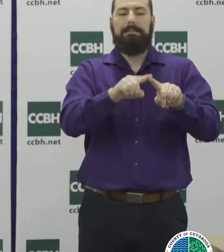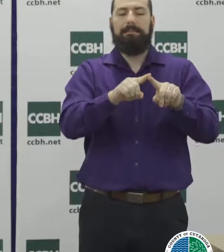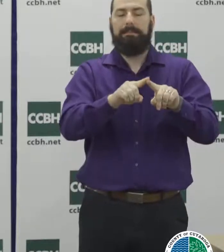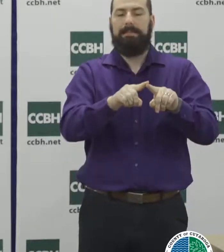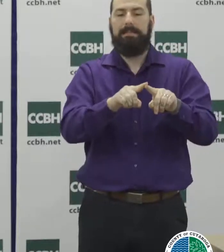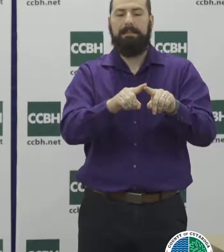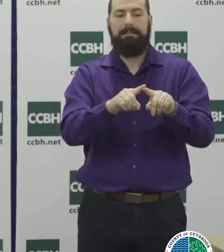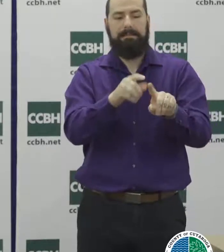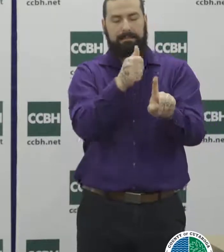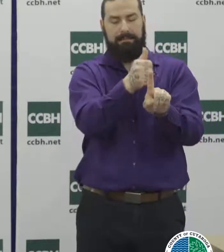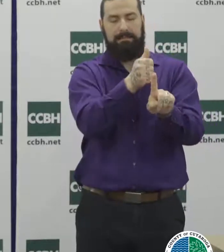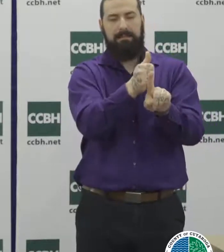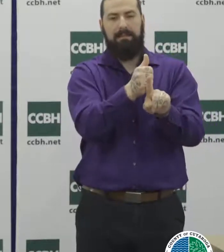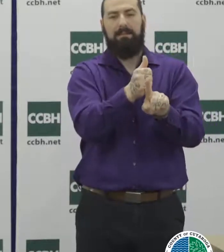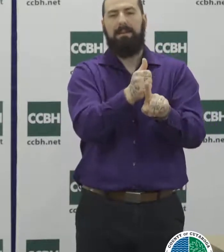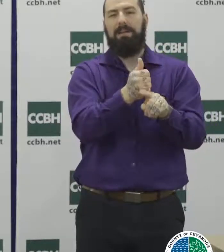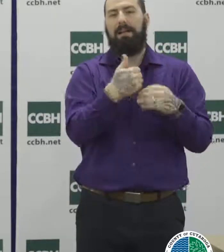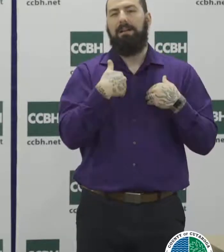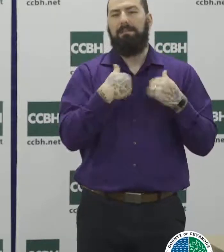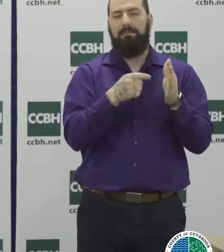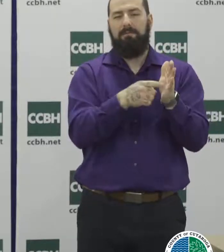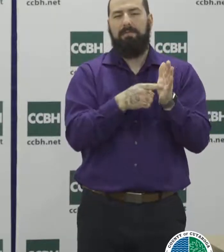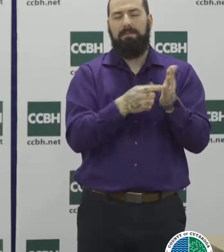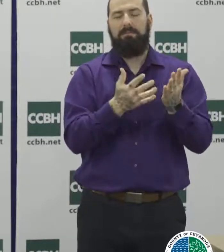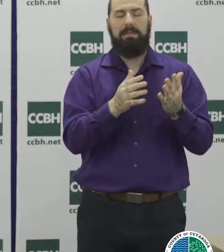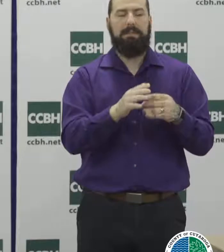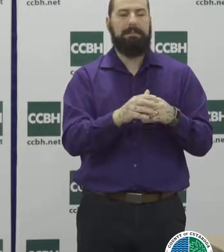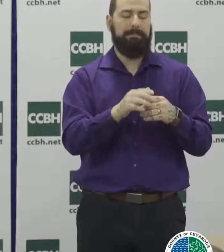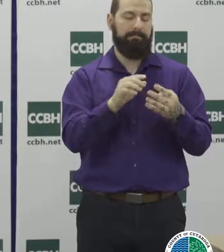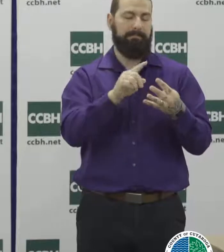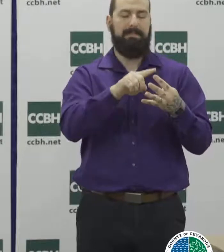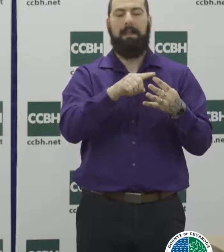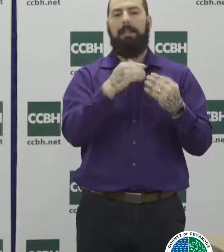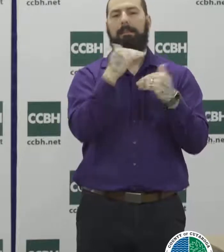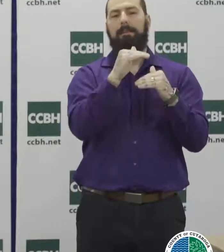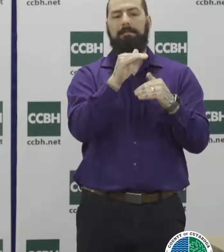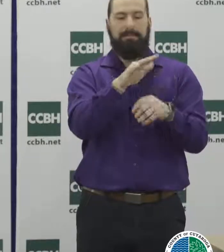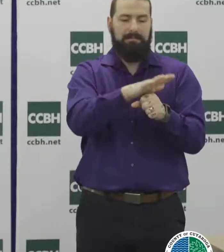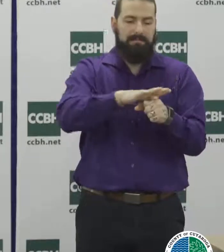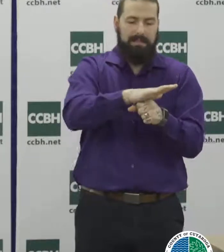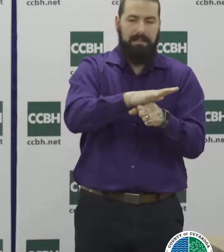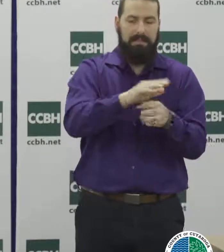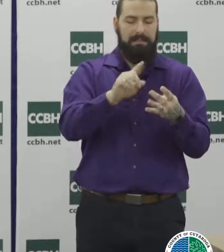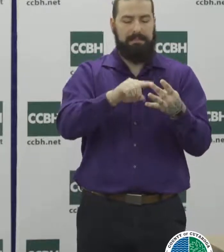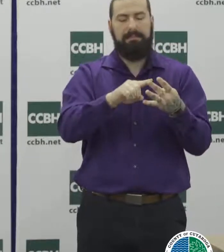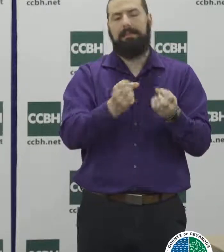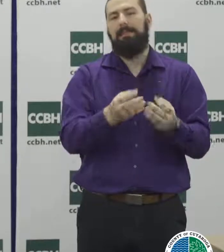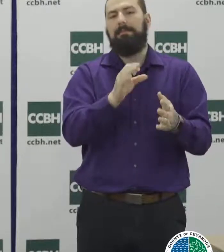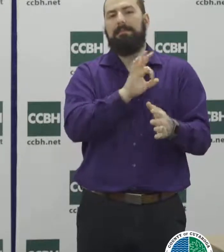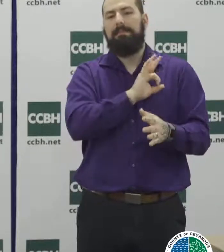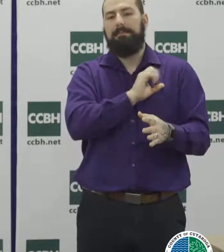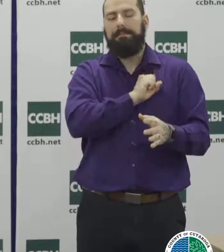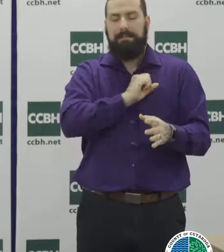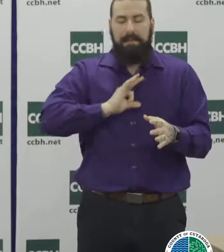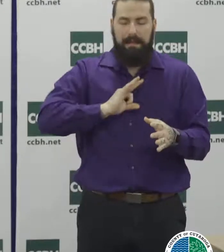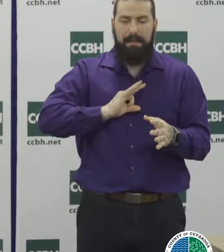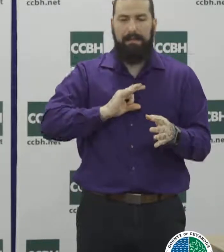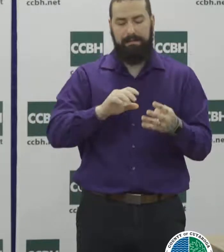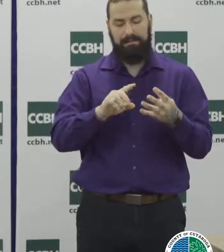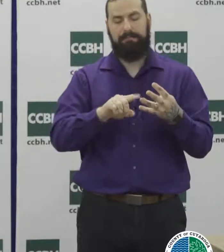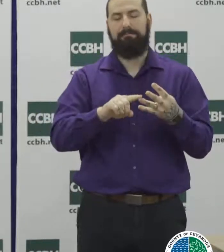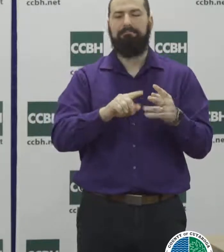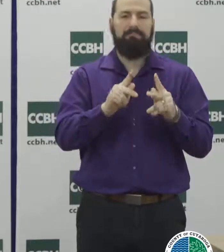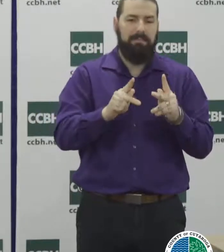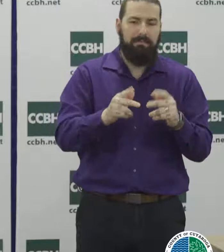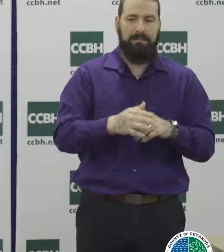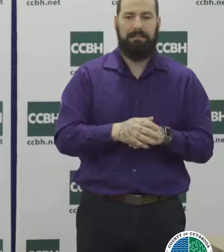such as available space, number of visitors, and staffing capacity. The governor noted that each facility's